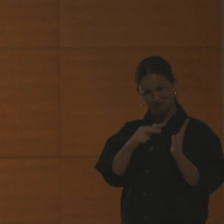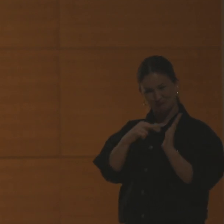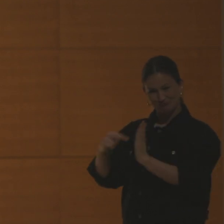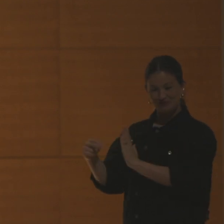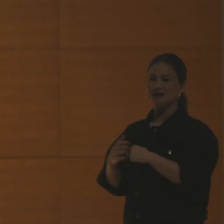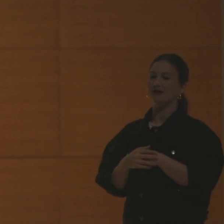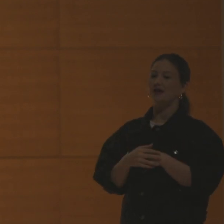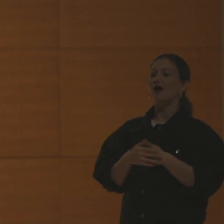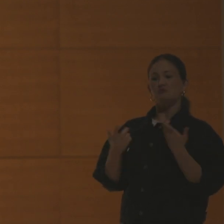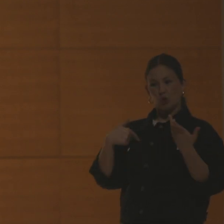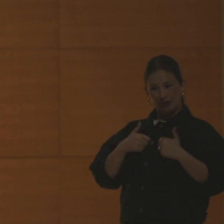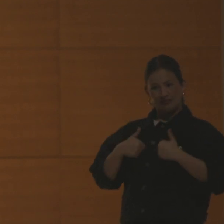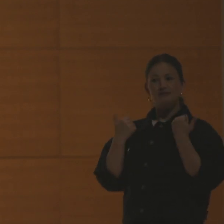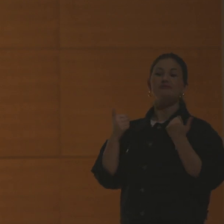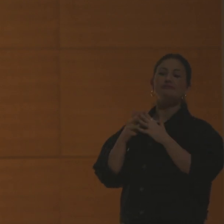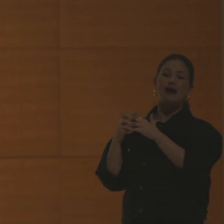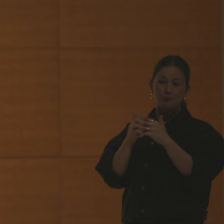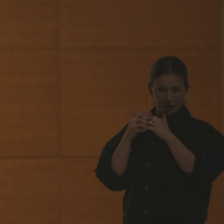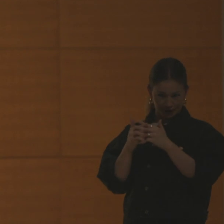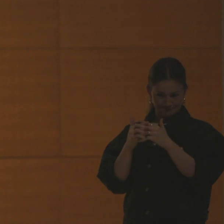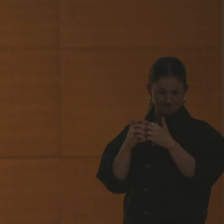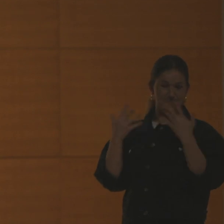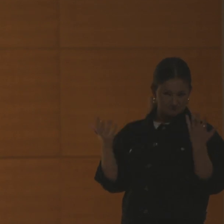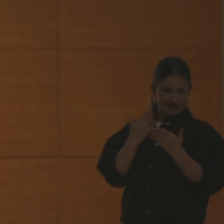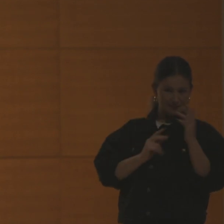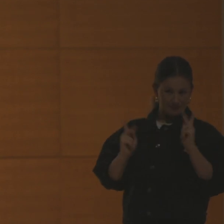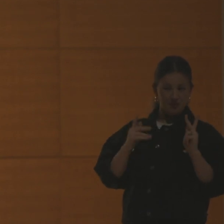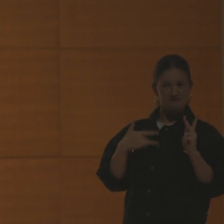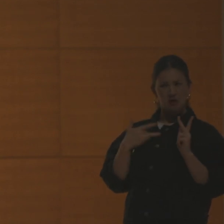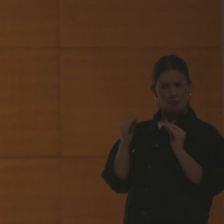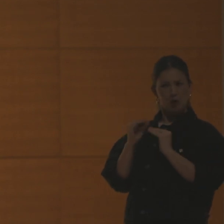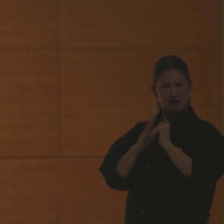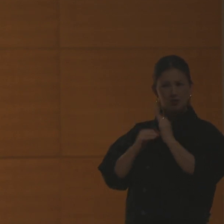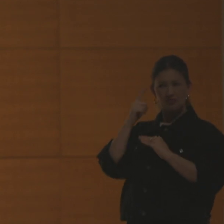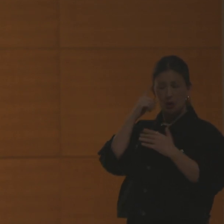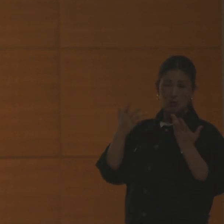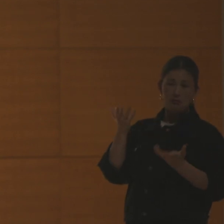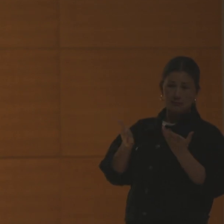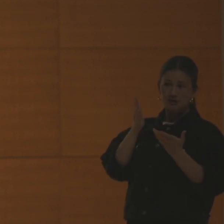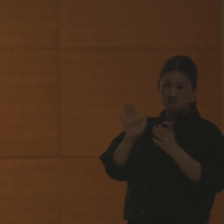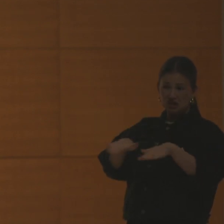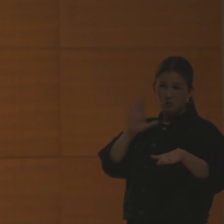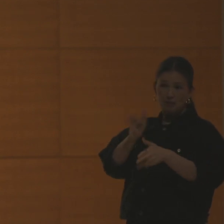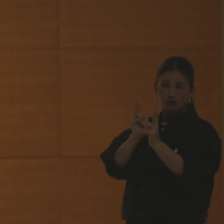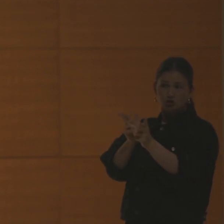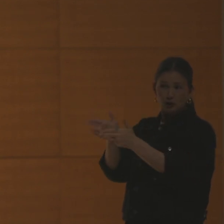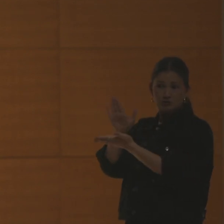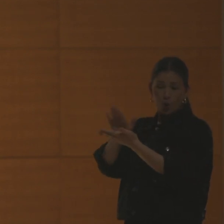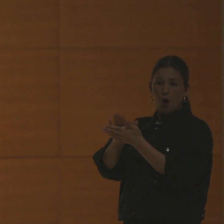some parents are more comfortable with their kids getting shot at school than reading a book written by Toni Morrison or reading a